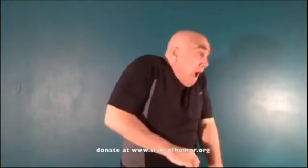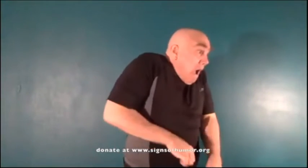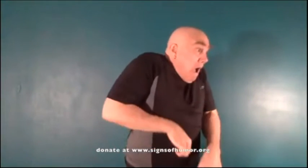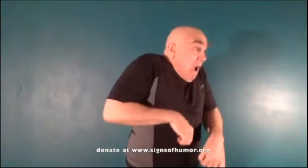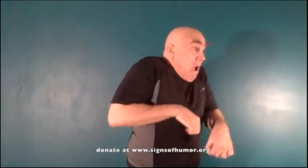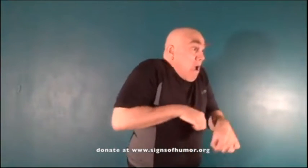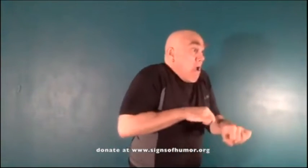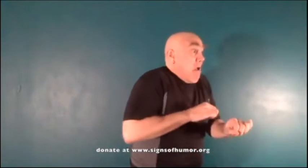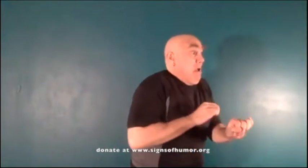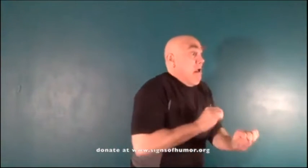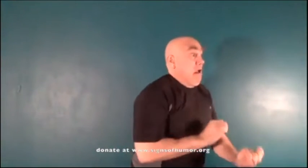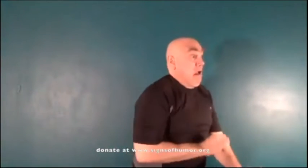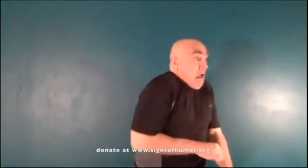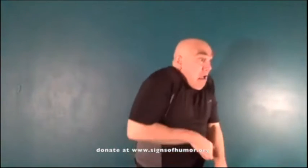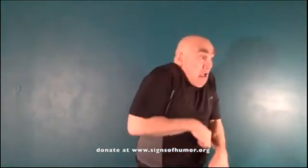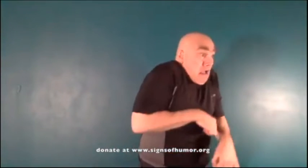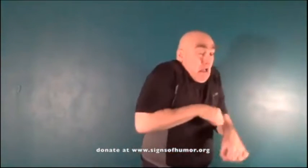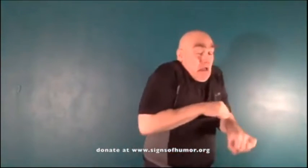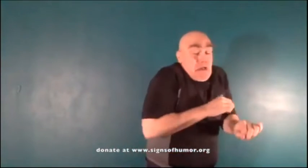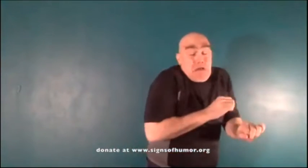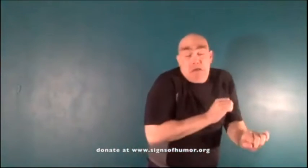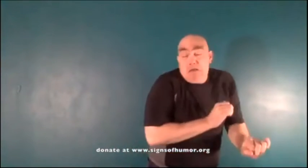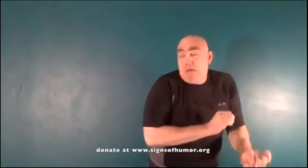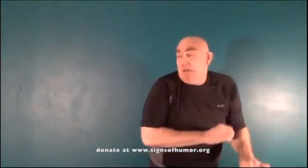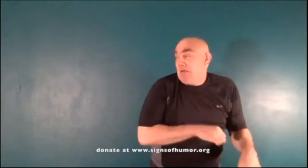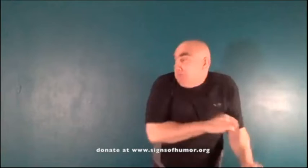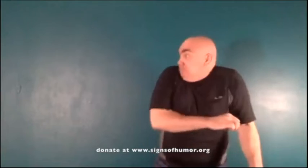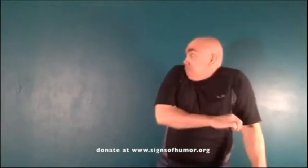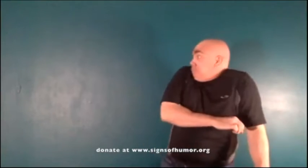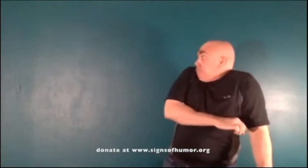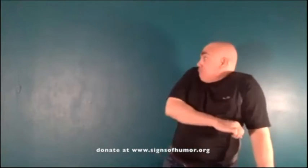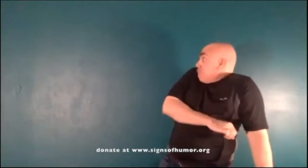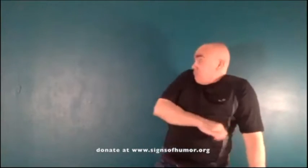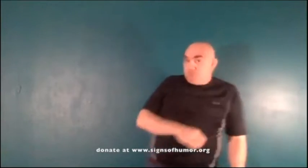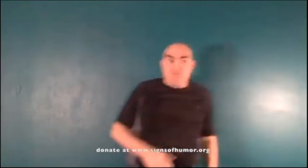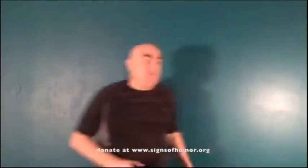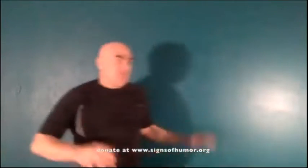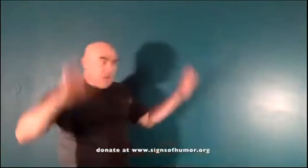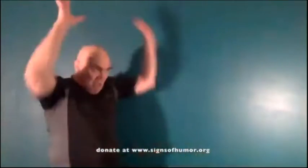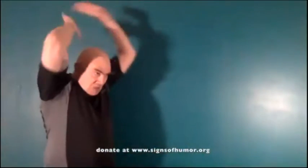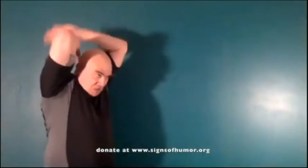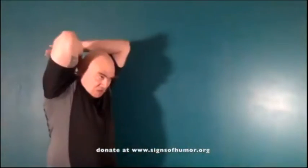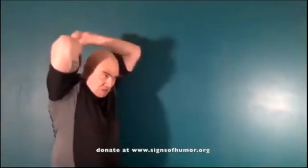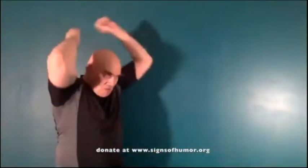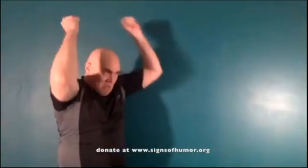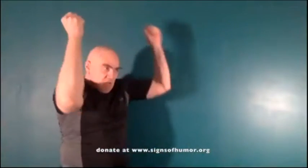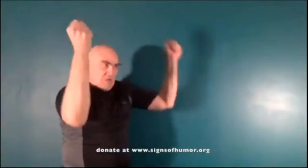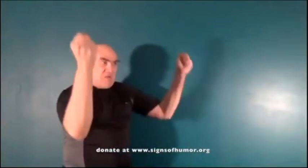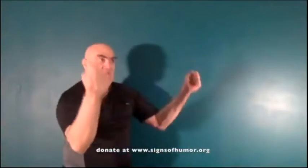fright? It's not cute. This dog is leaving a trail of pee as it runs,